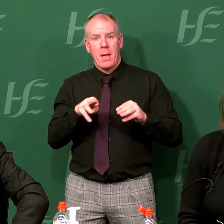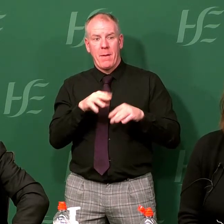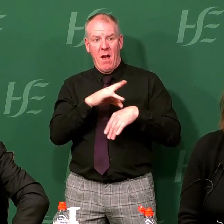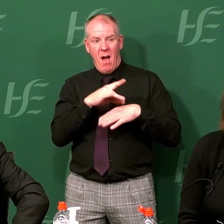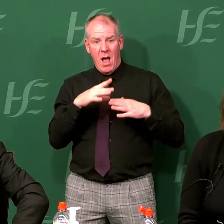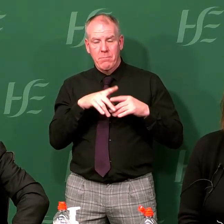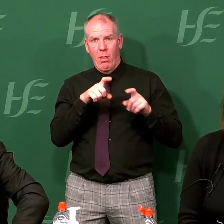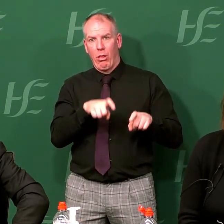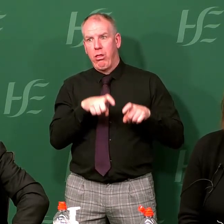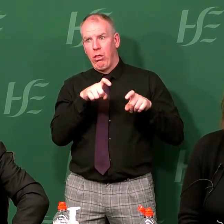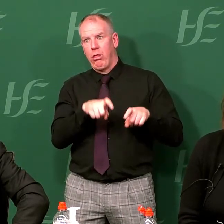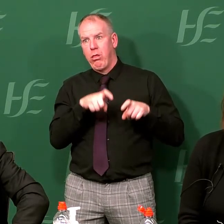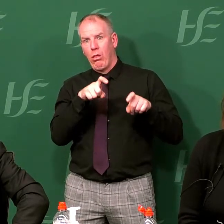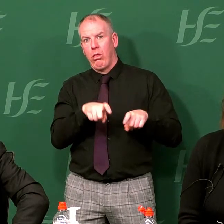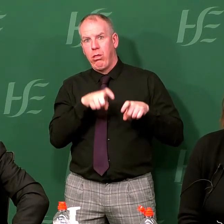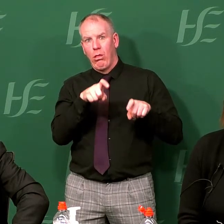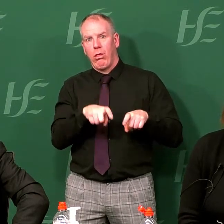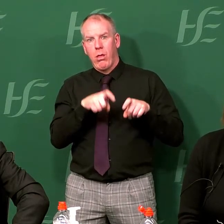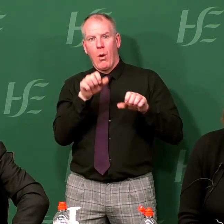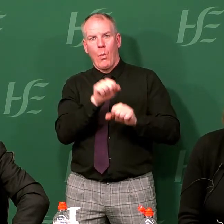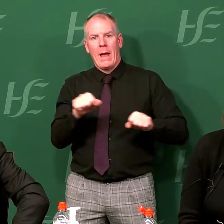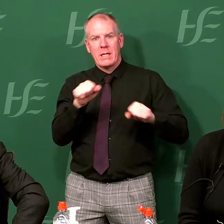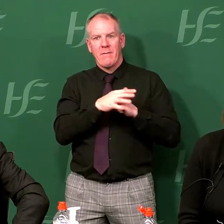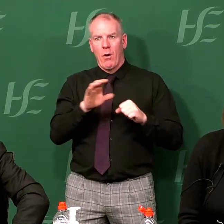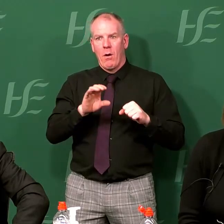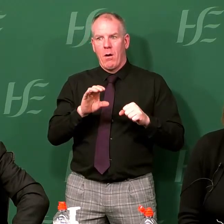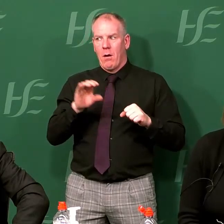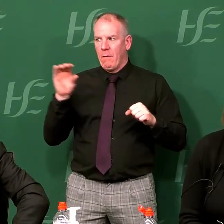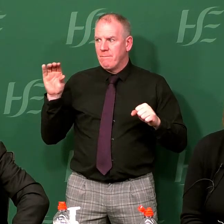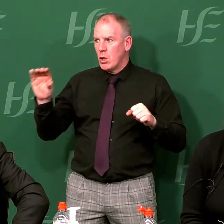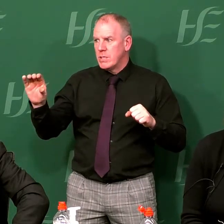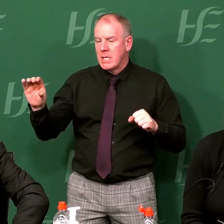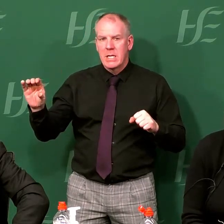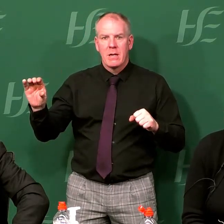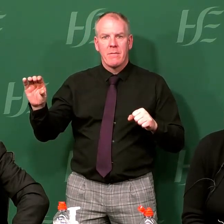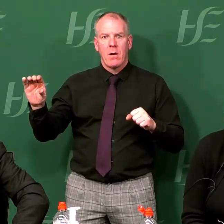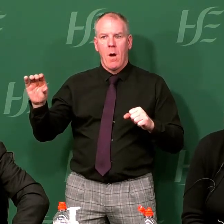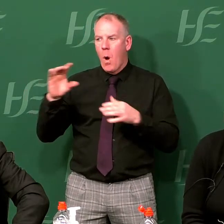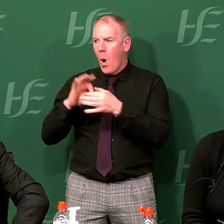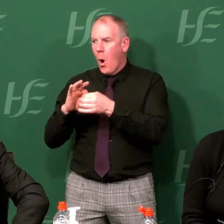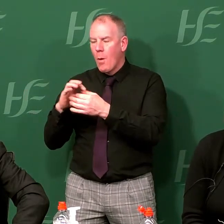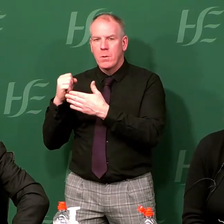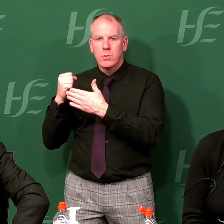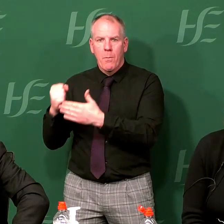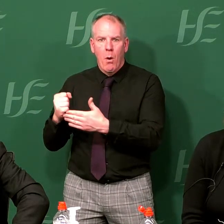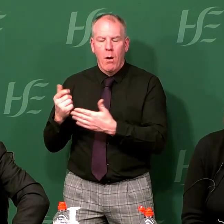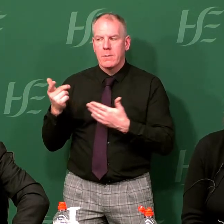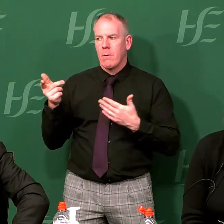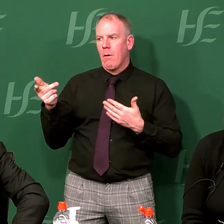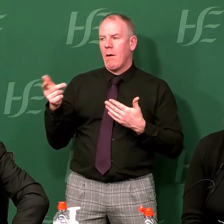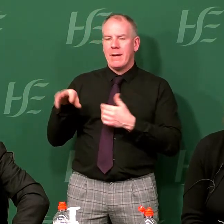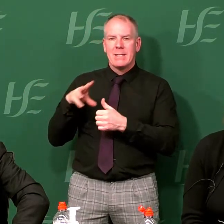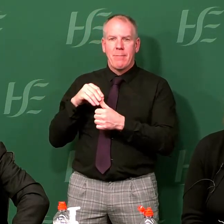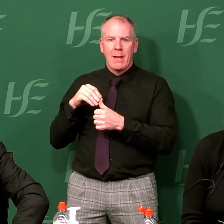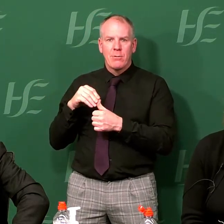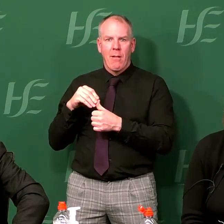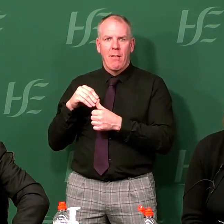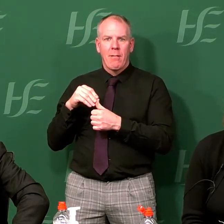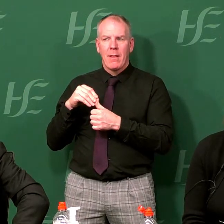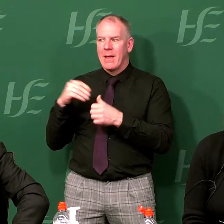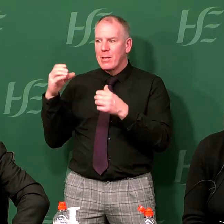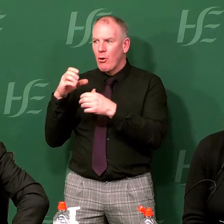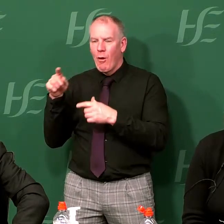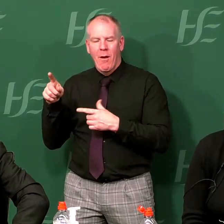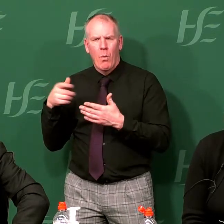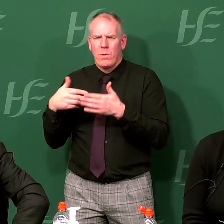for extremely long periods of time, awaiting funding, for example, for costly home support packages or specialist step-down care